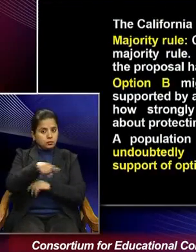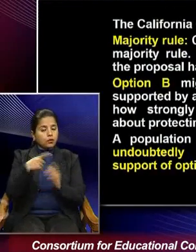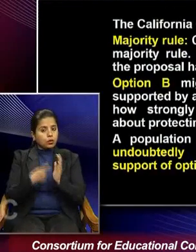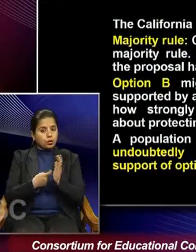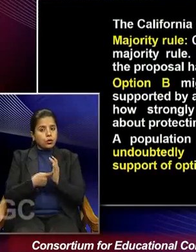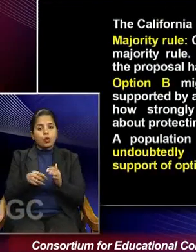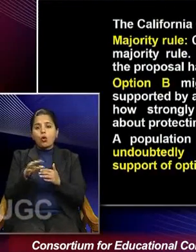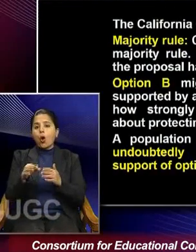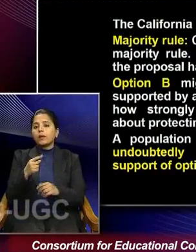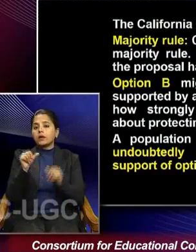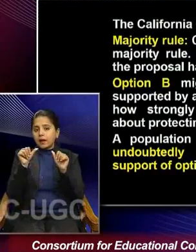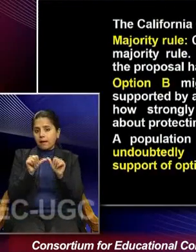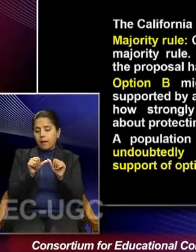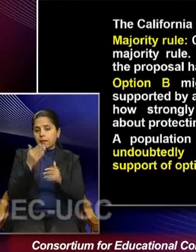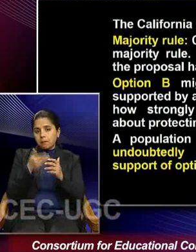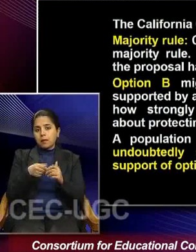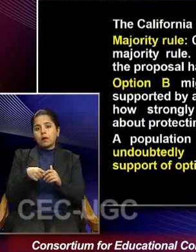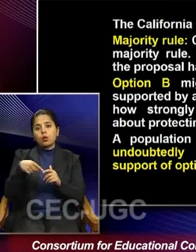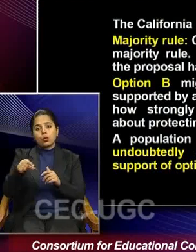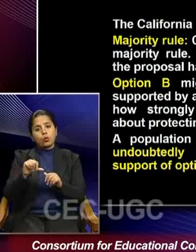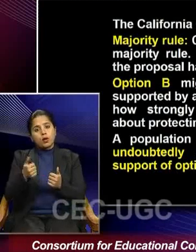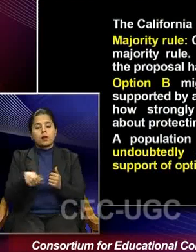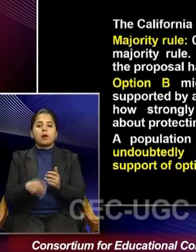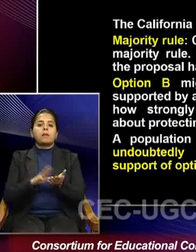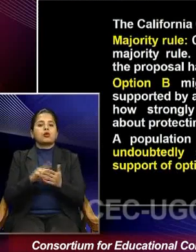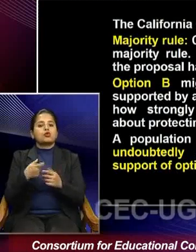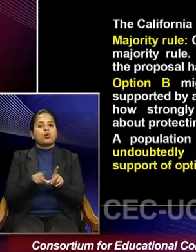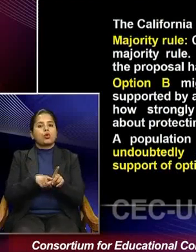option A would pass the majority rule.